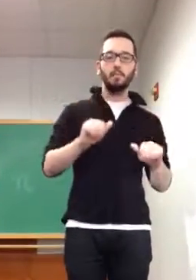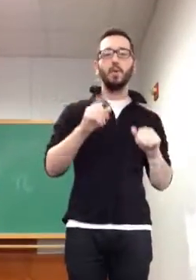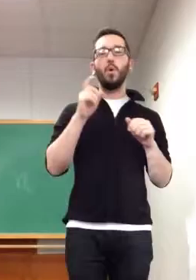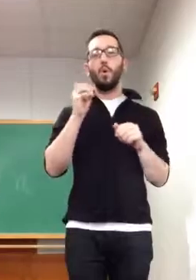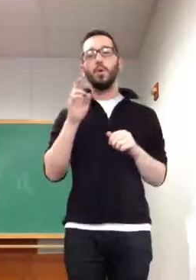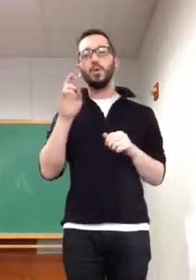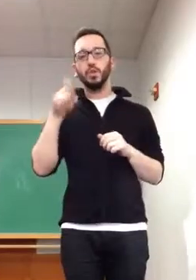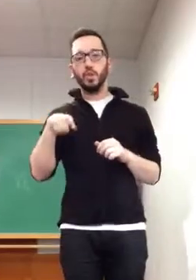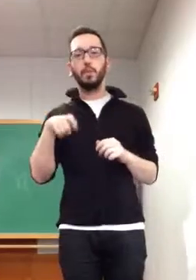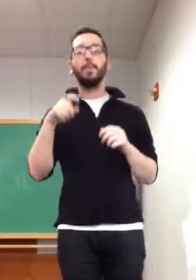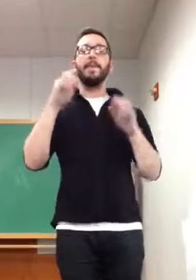elite universities.